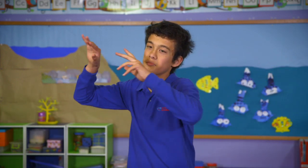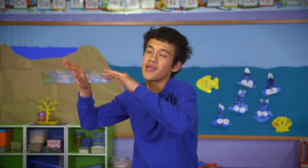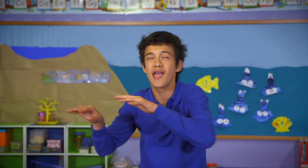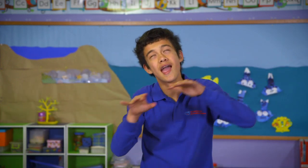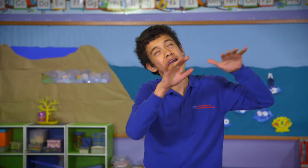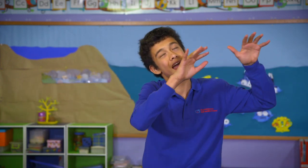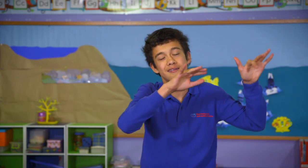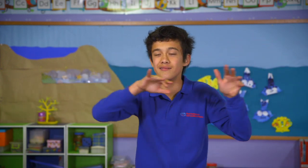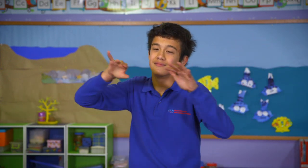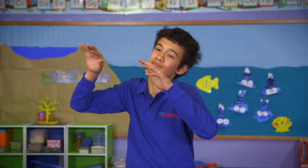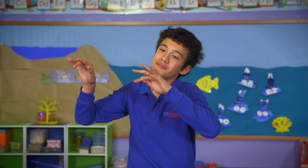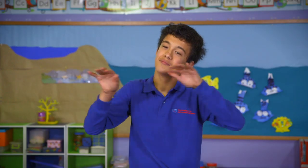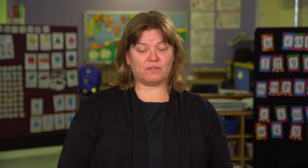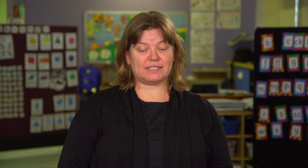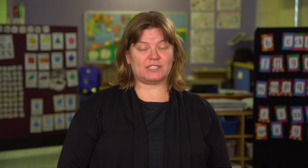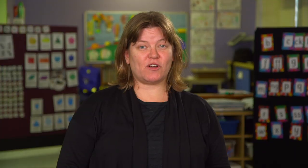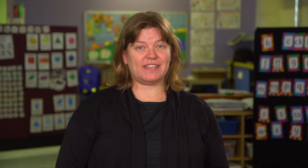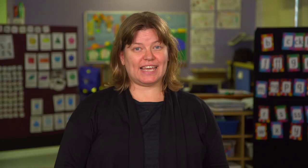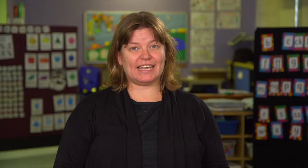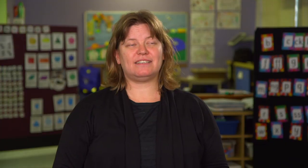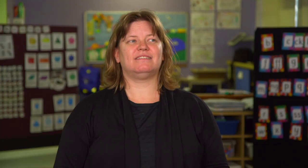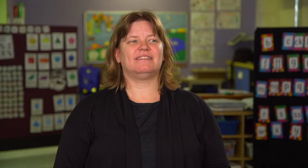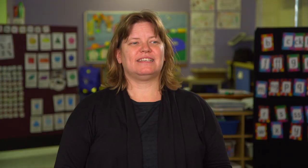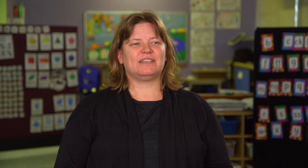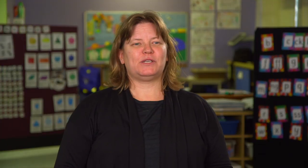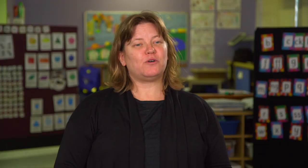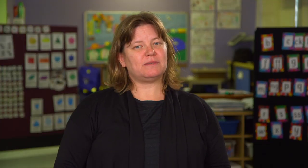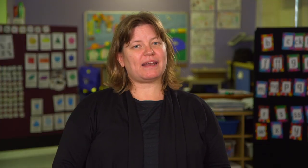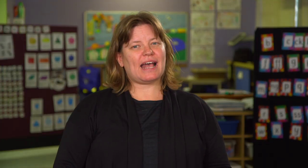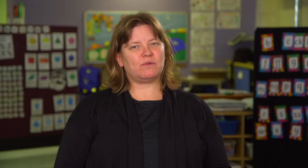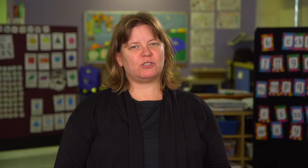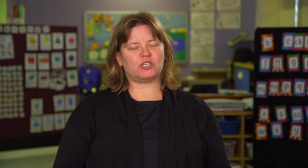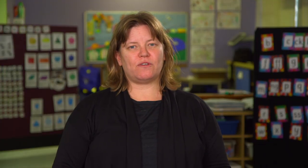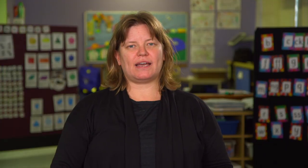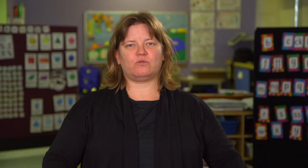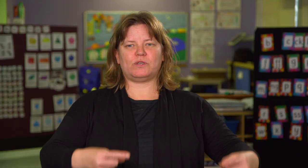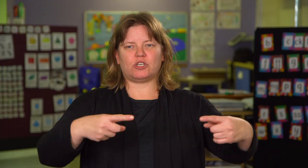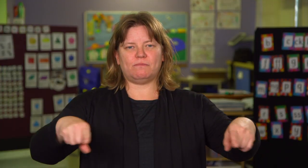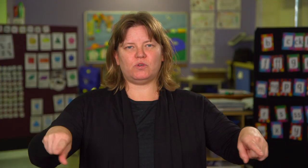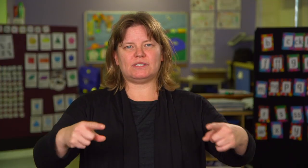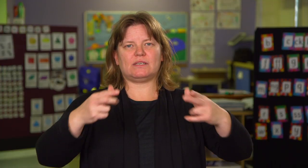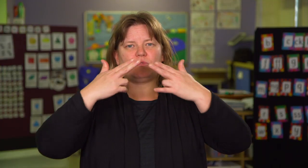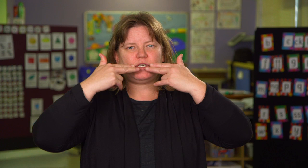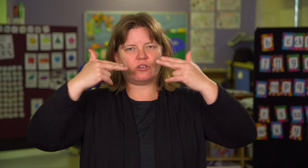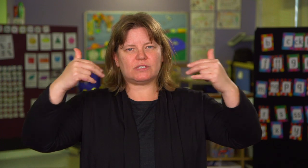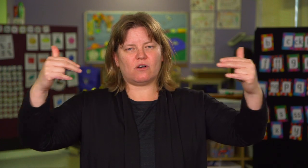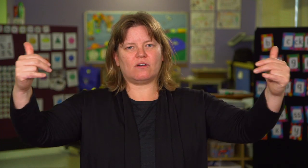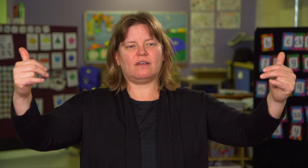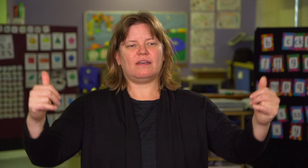the air. There's a song, there's a song, there's a song in the air. We talked about how we would show that. Would we show music? Would we show song?